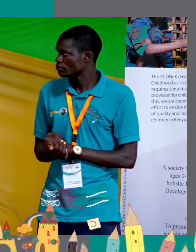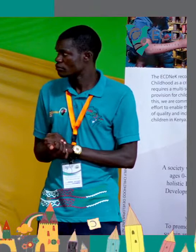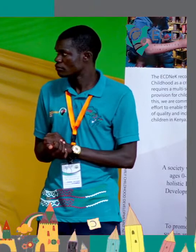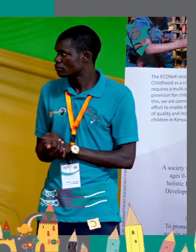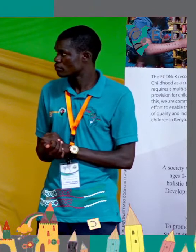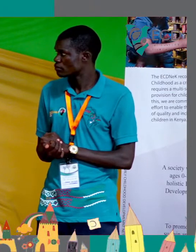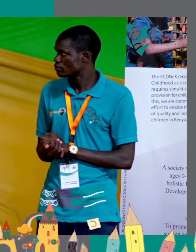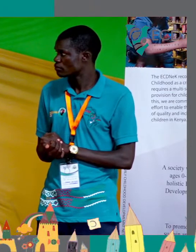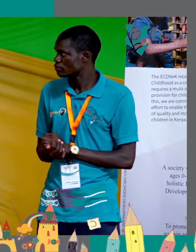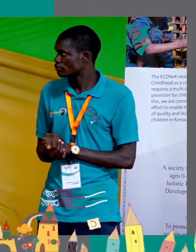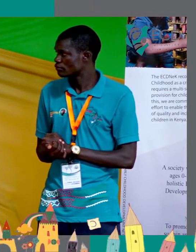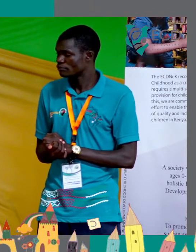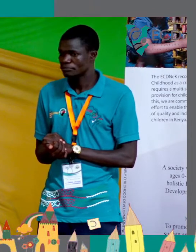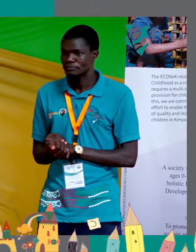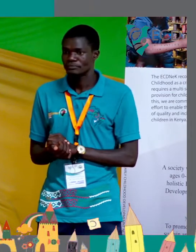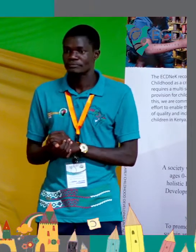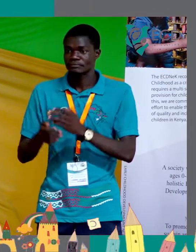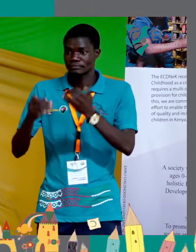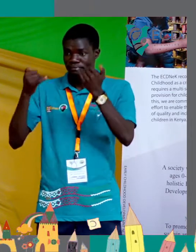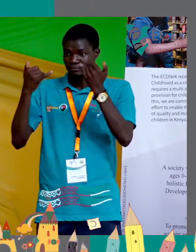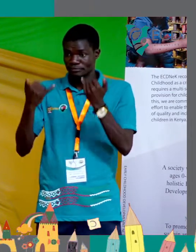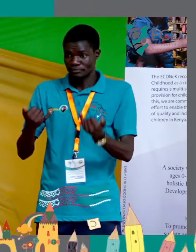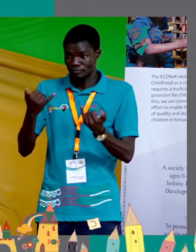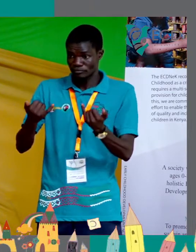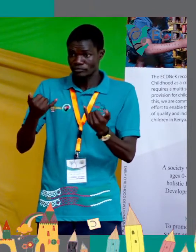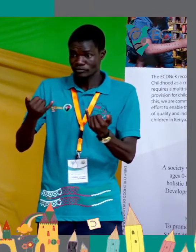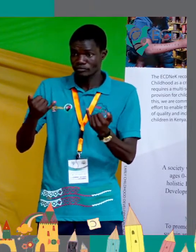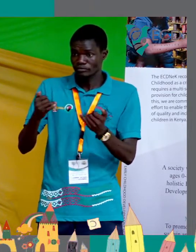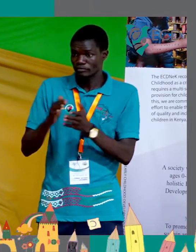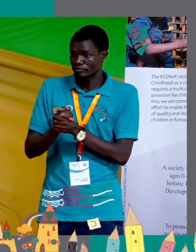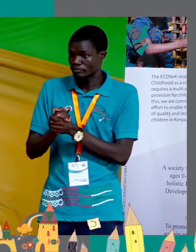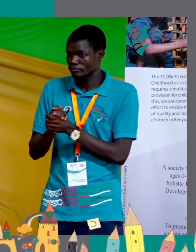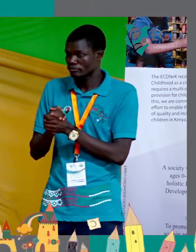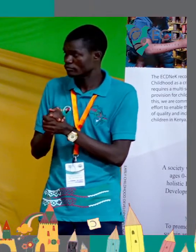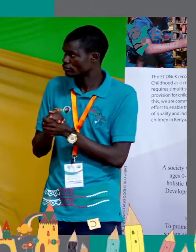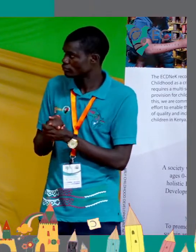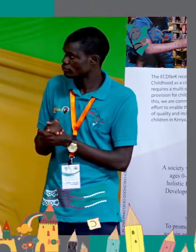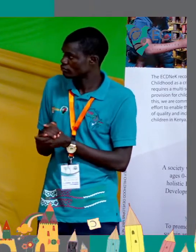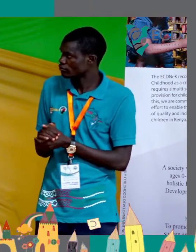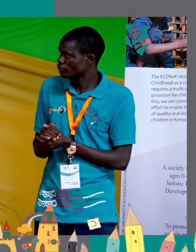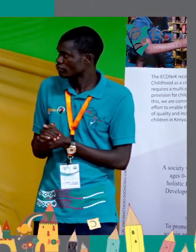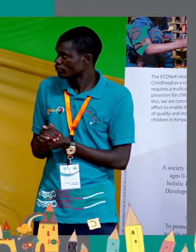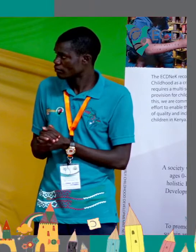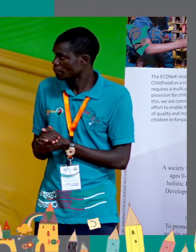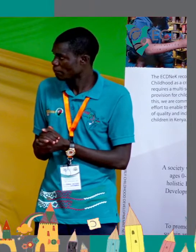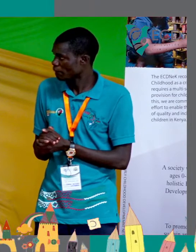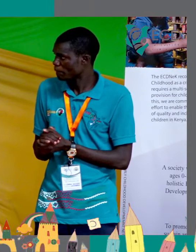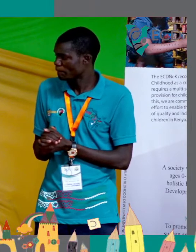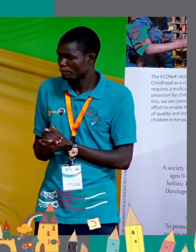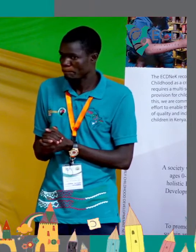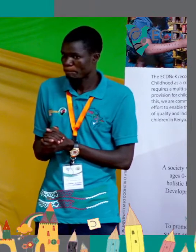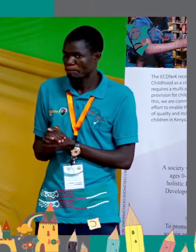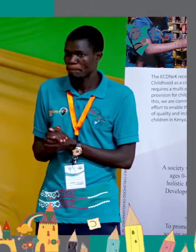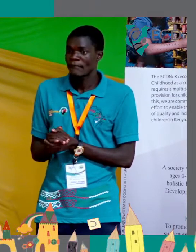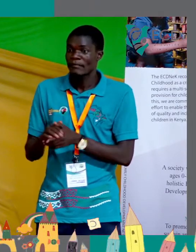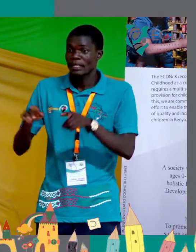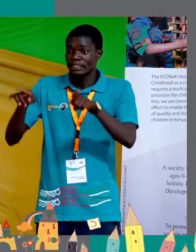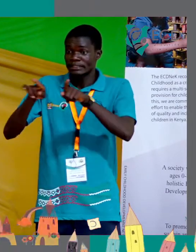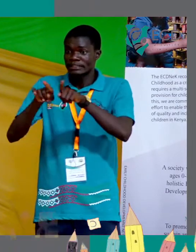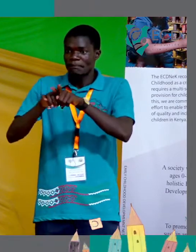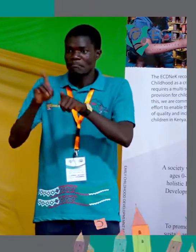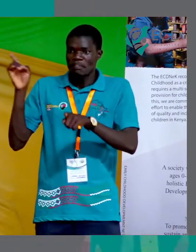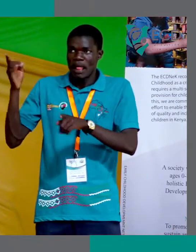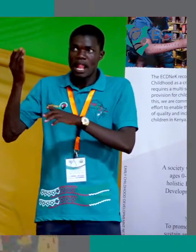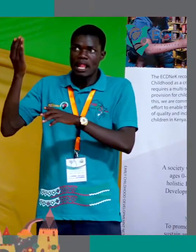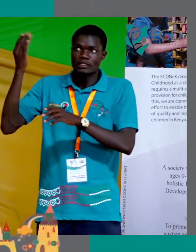at 21 deaths per 1,000 live births for the neonatal mortality. For the